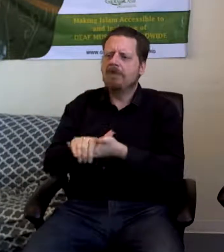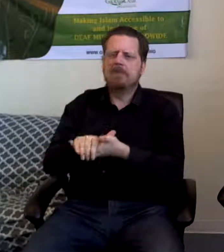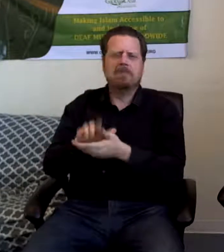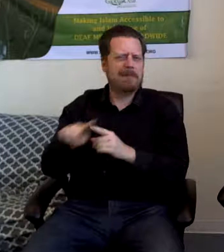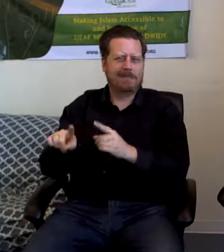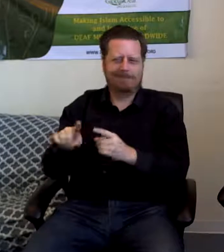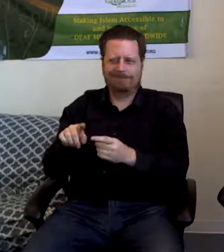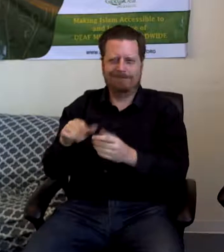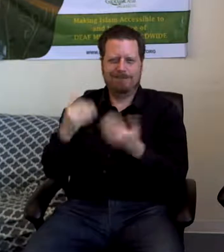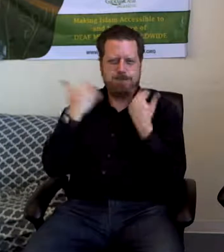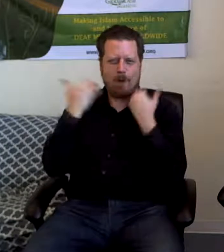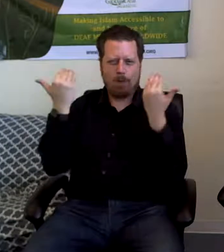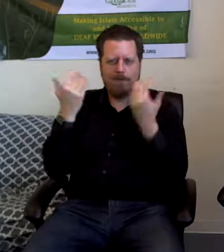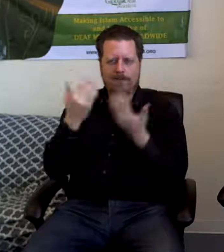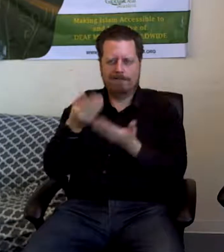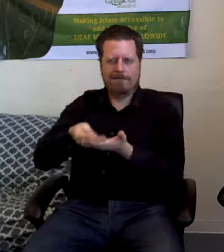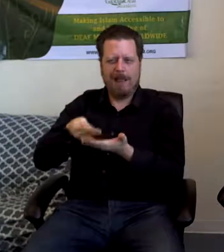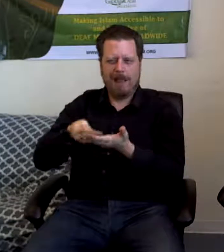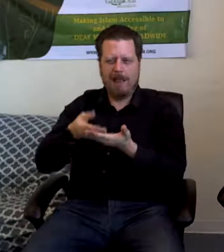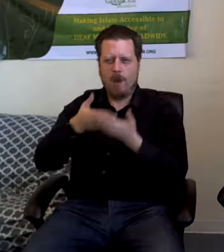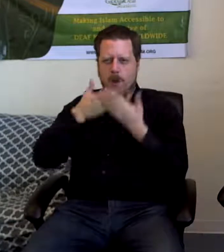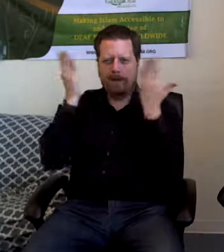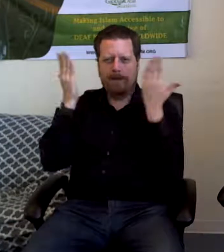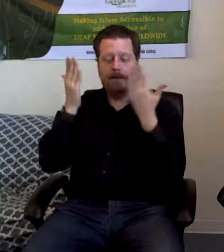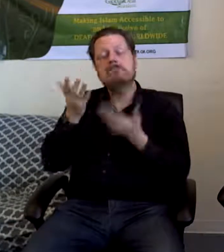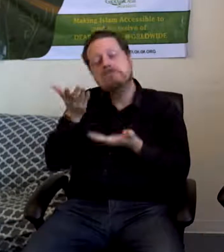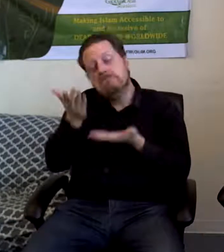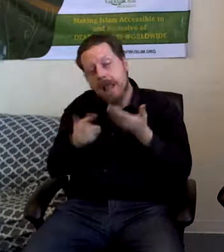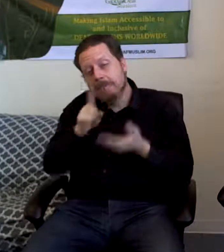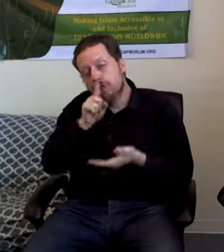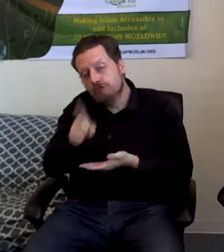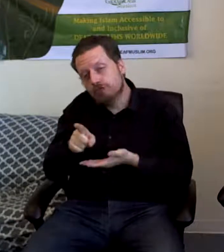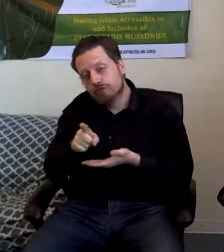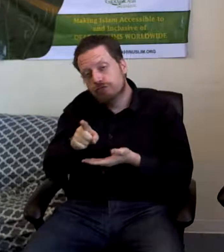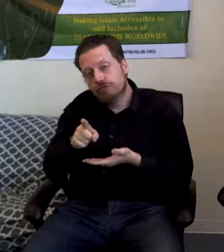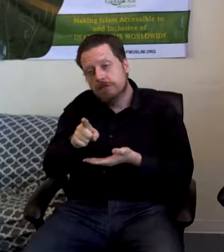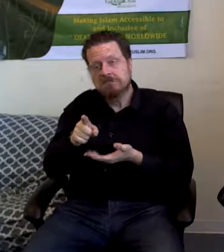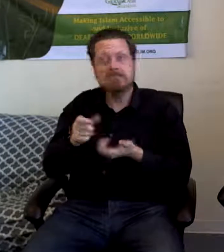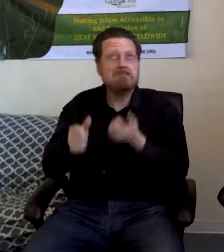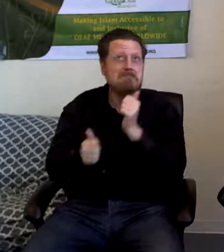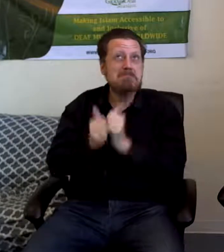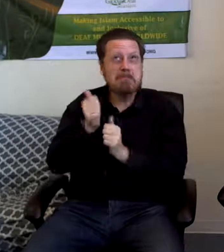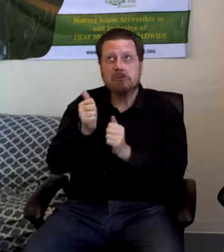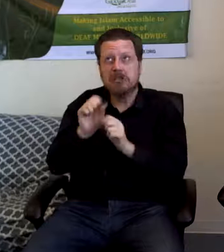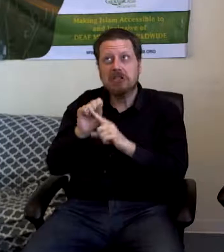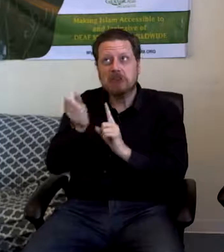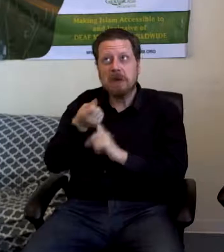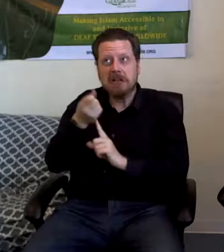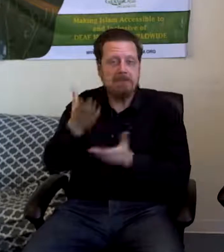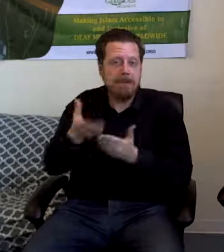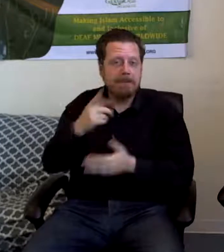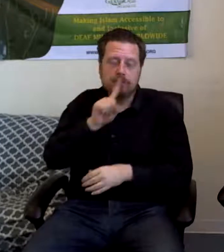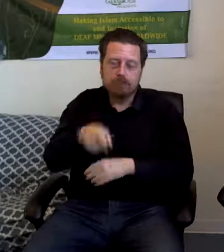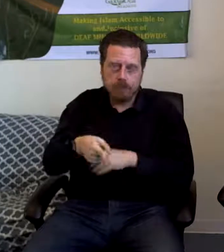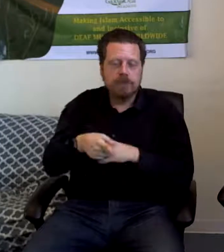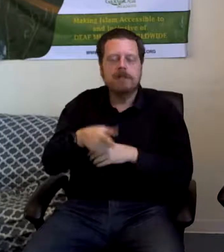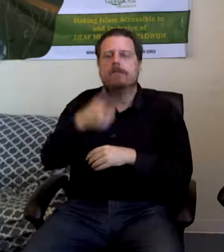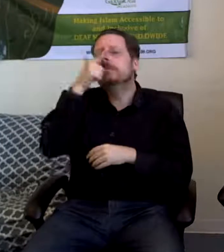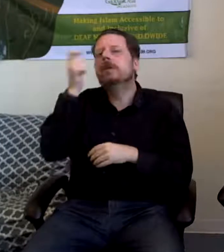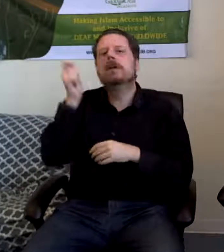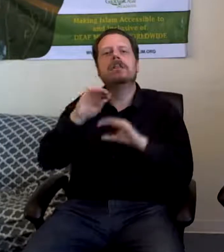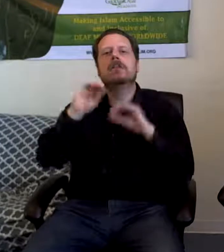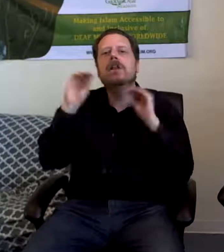resources. And that may be true in some cases, in the vast majority of cases, because there is